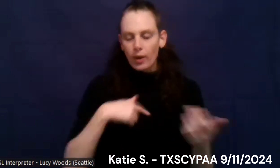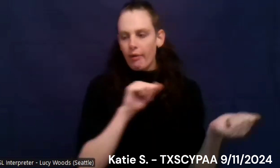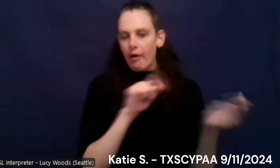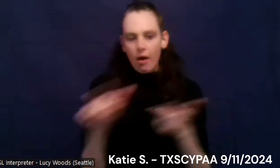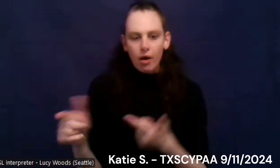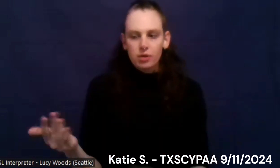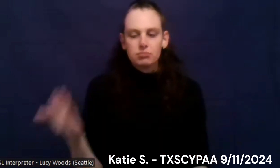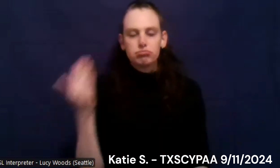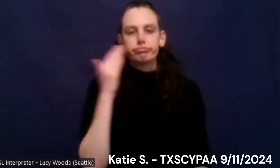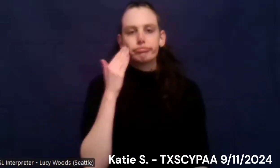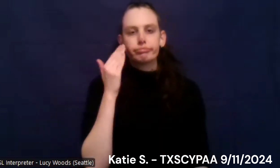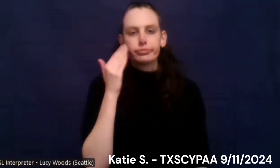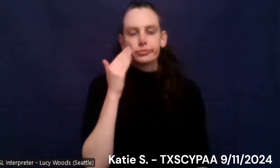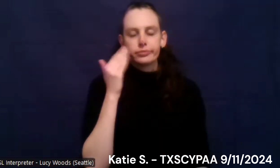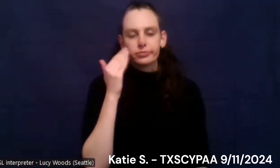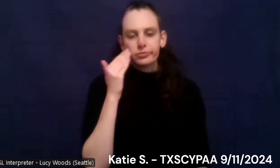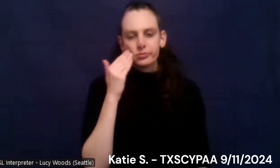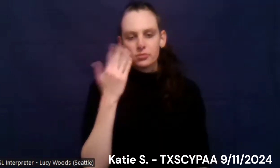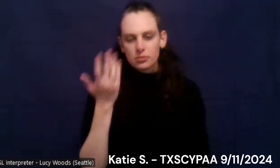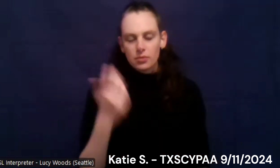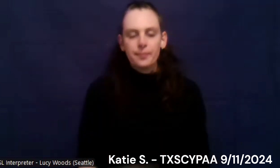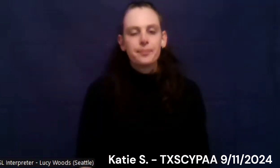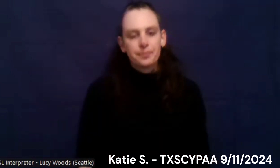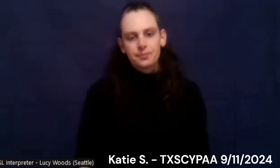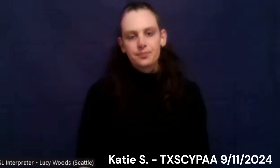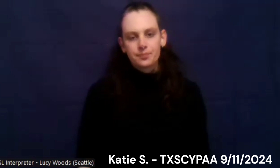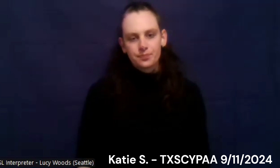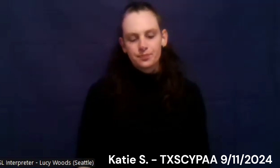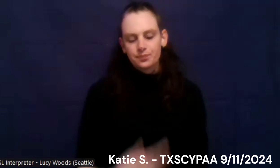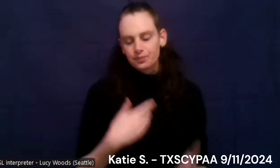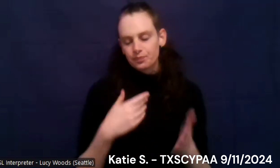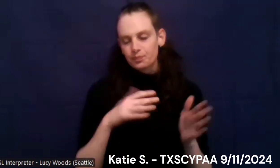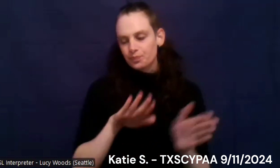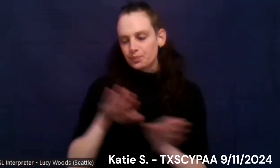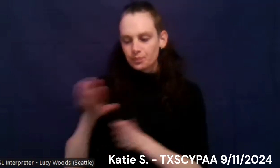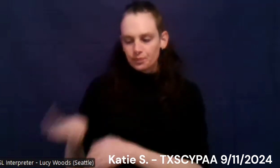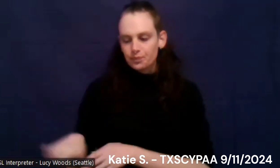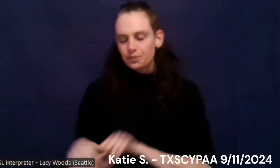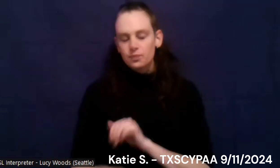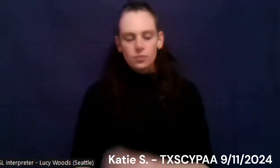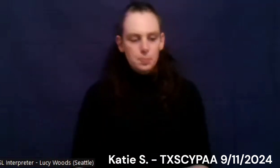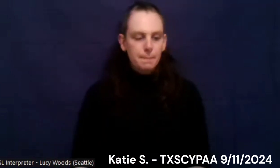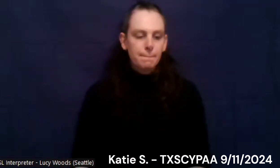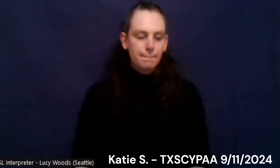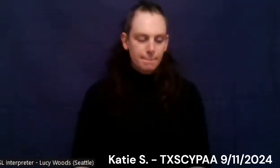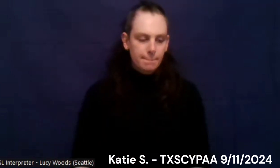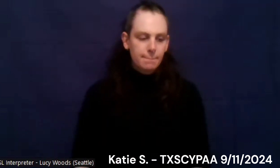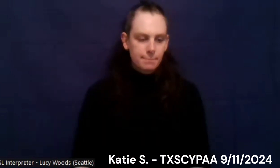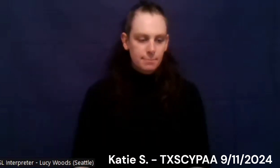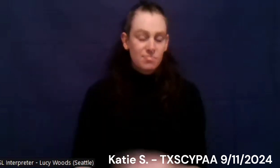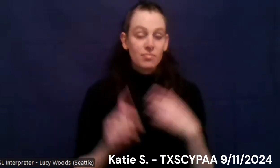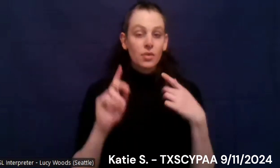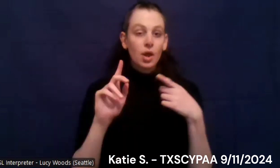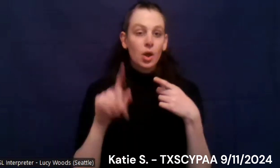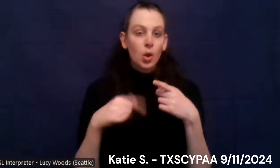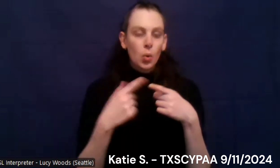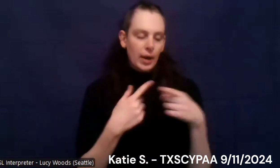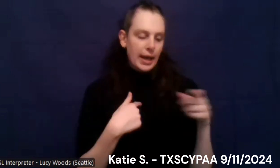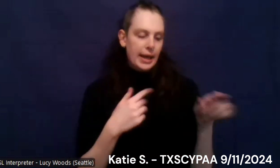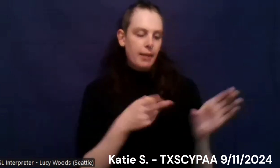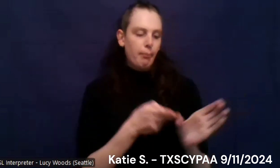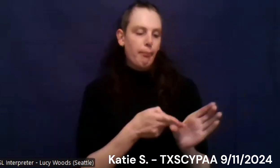but um anyways, so that was one of those things. So when I left for